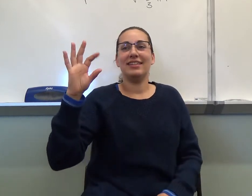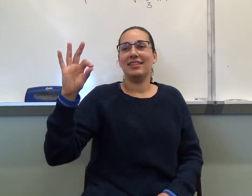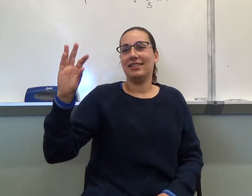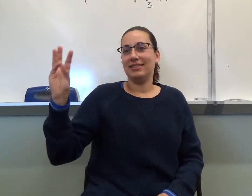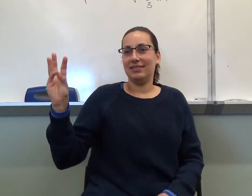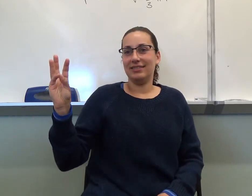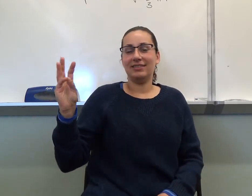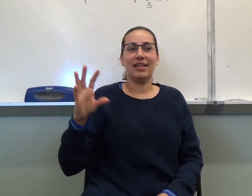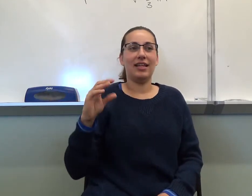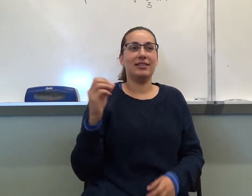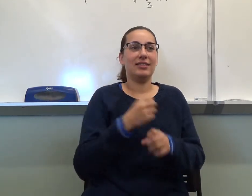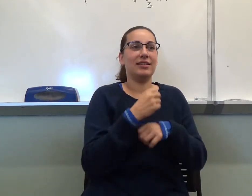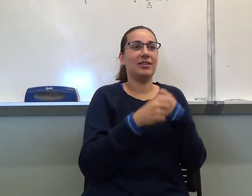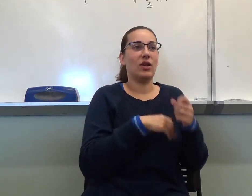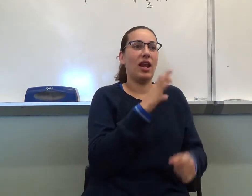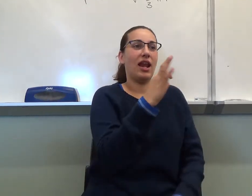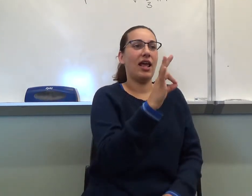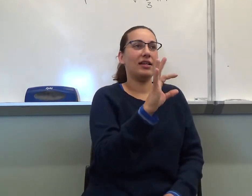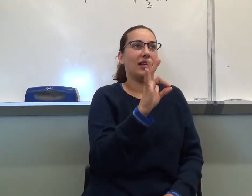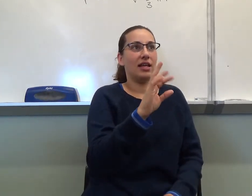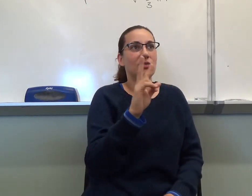1992 for Andrew, and 1989 for